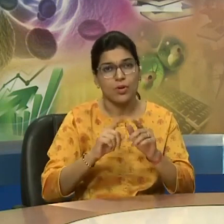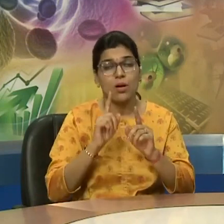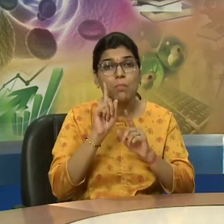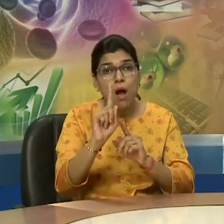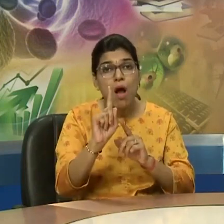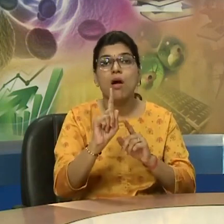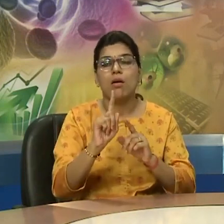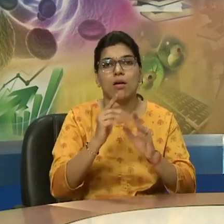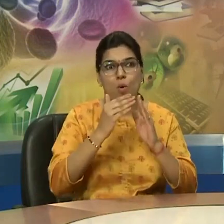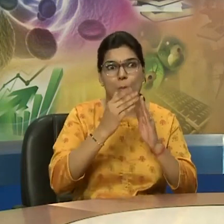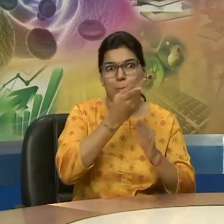Standard